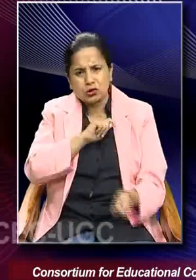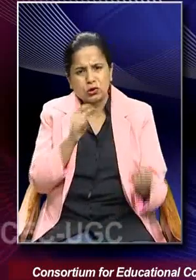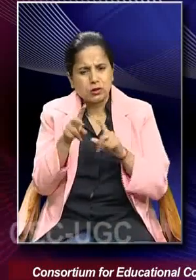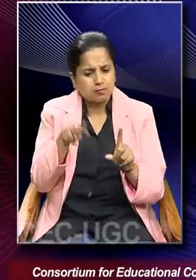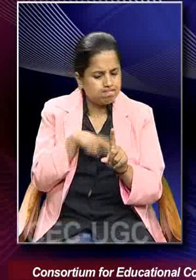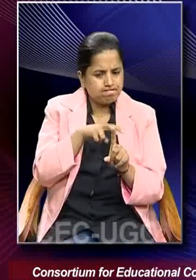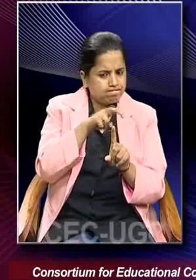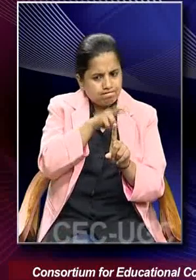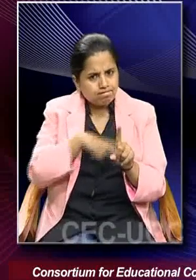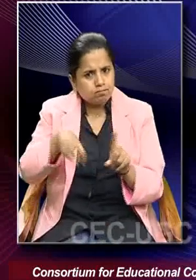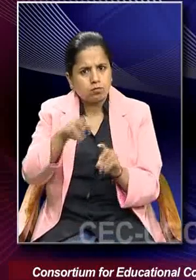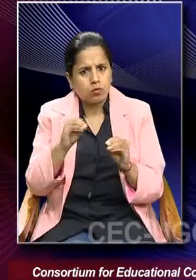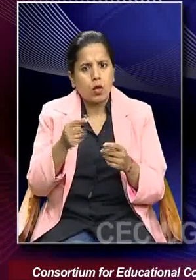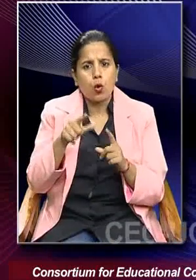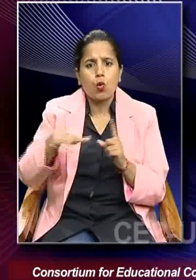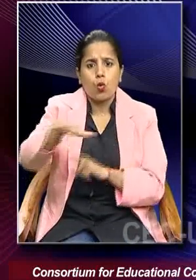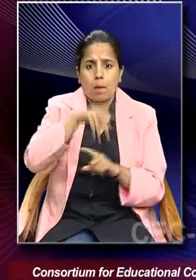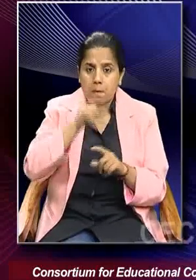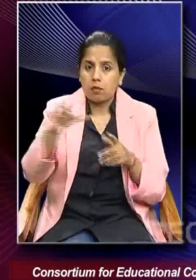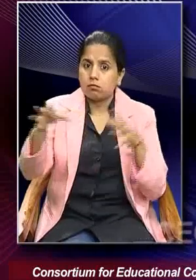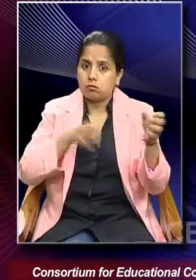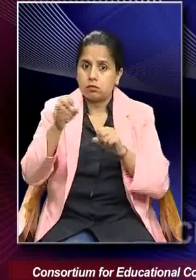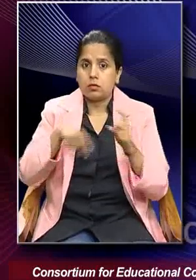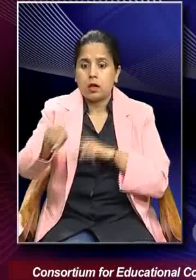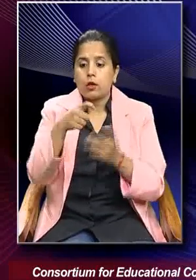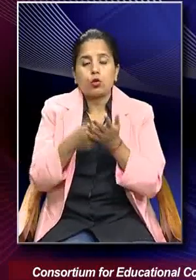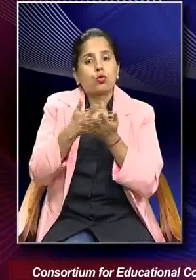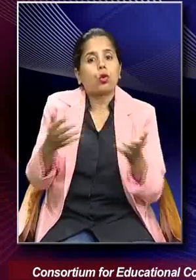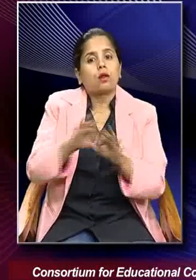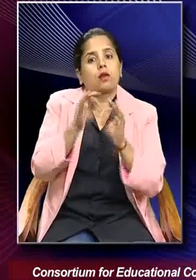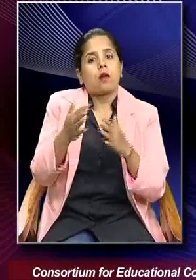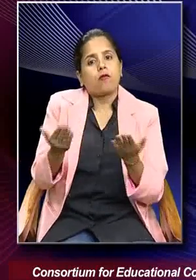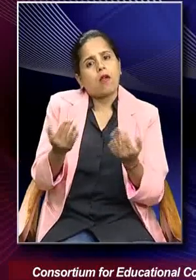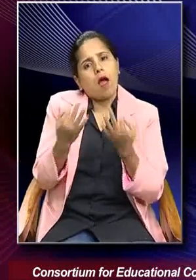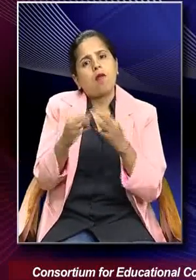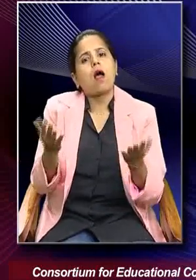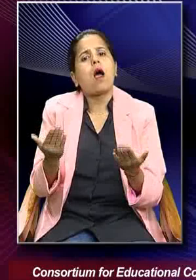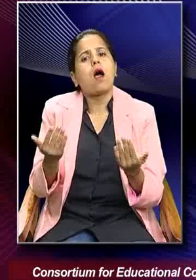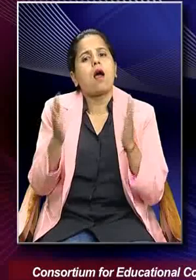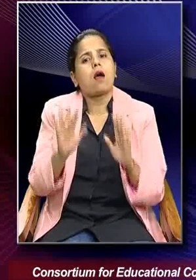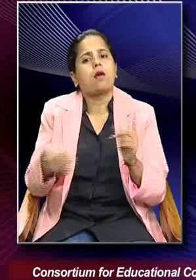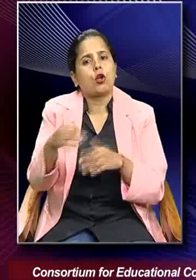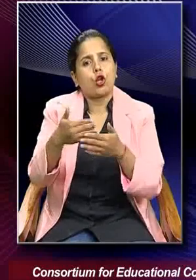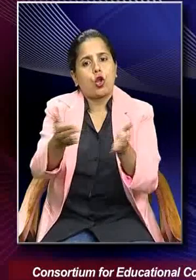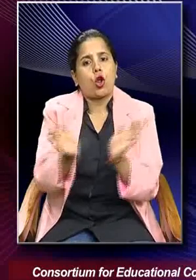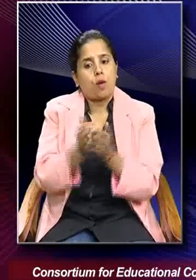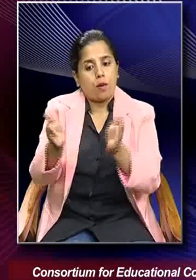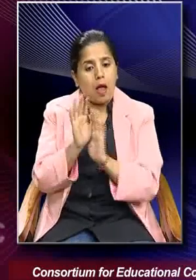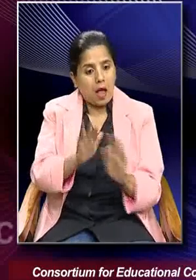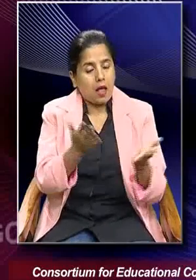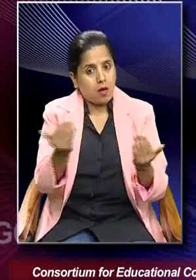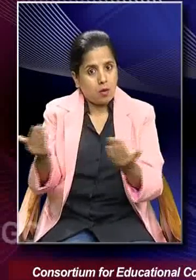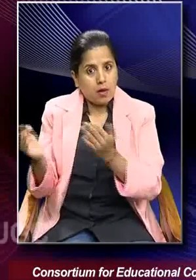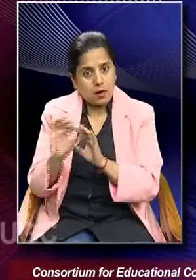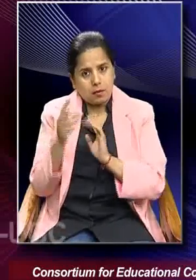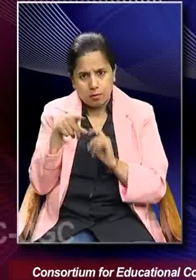the local and indigenous resources which are freely available in a community wise. So now